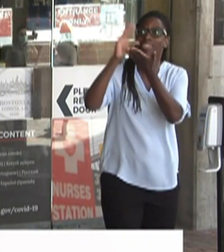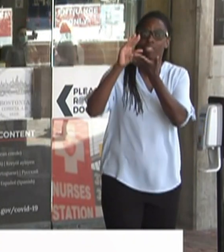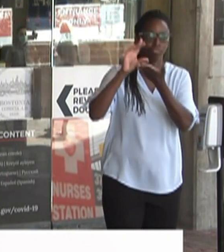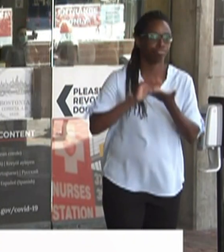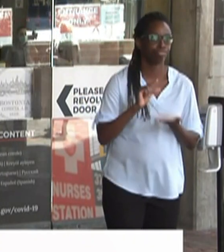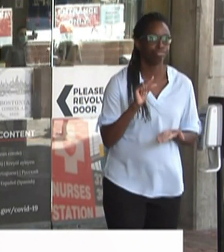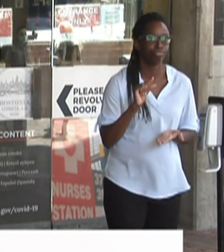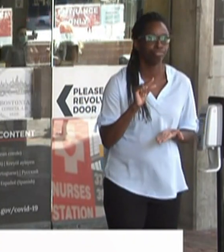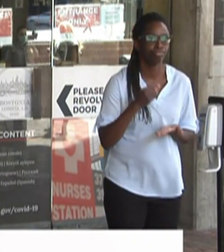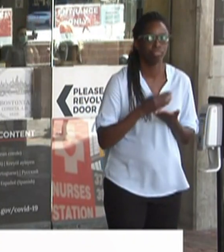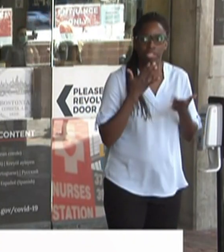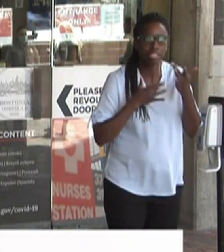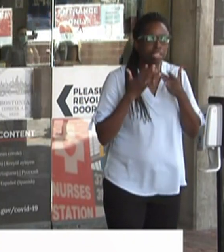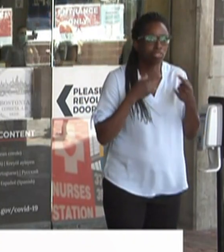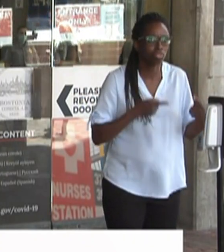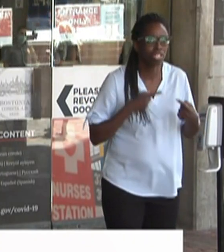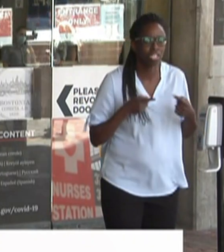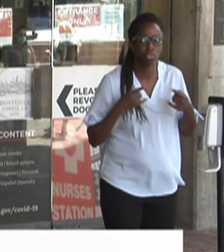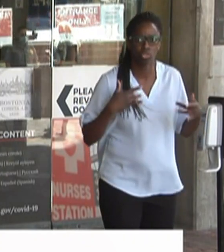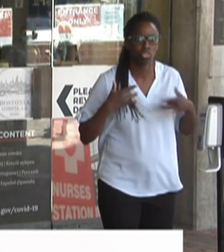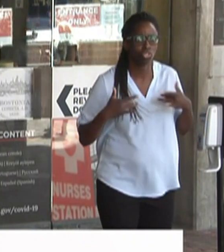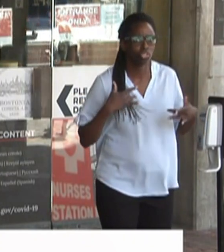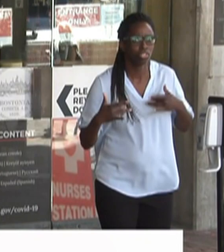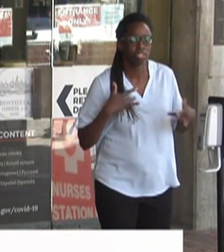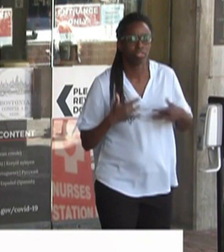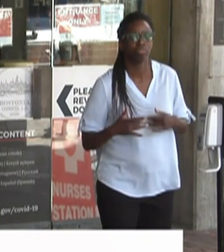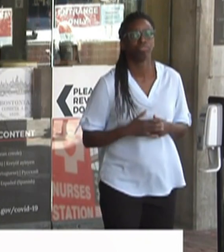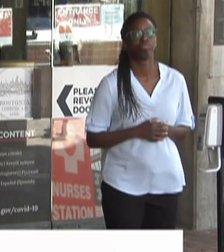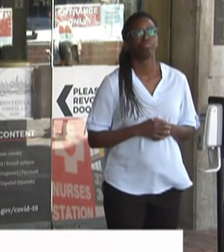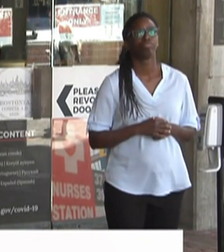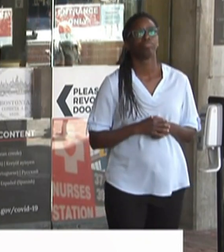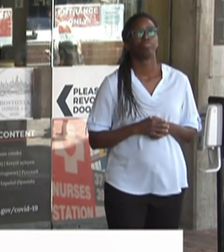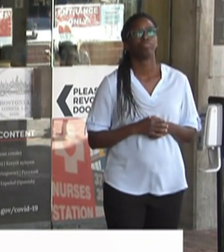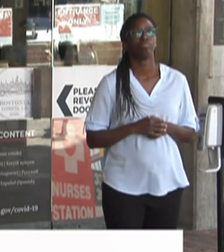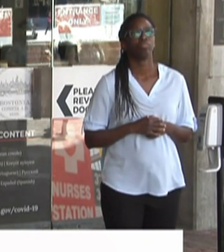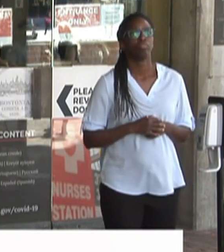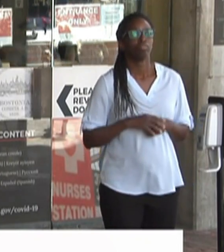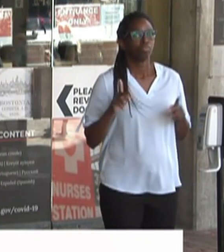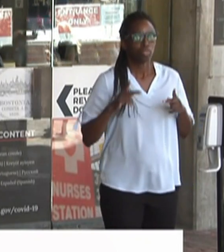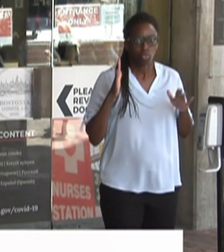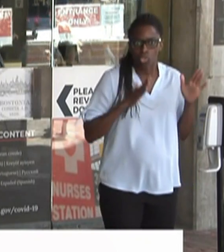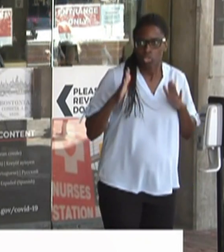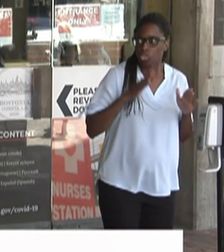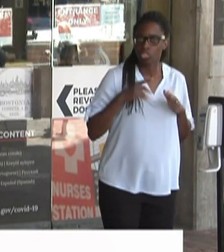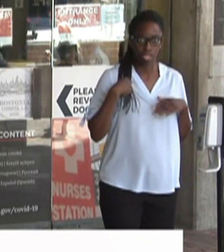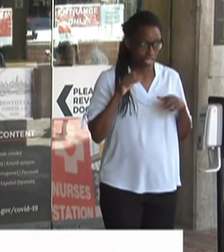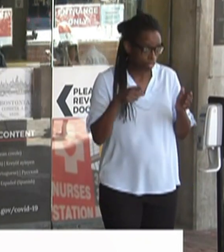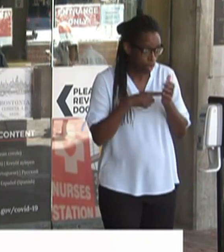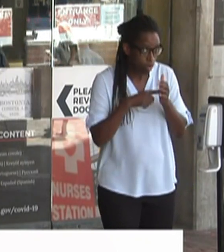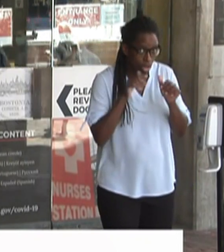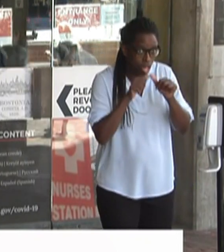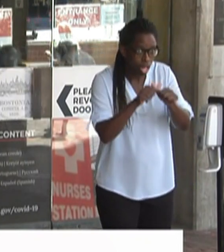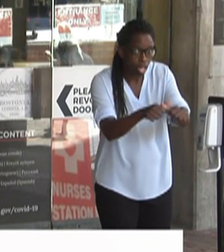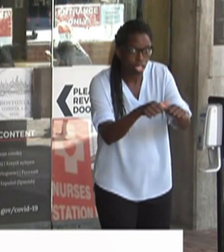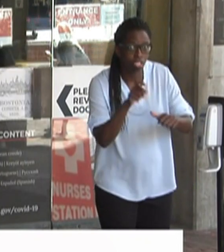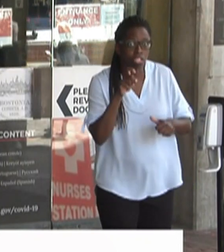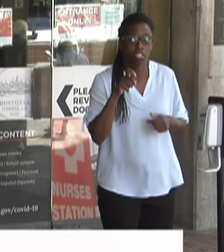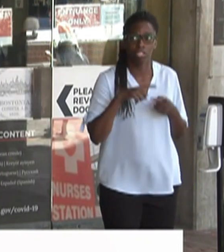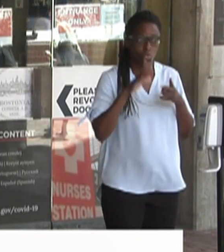small businesses. People fear of losing their homes, in the toll of systemic